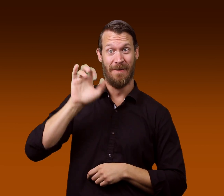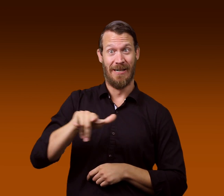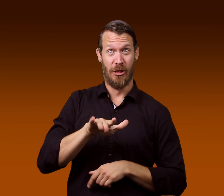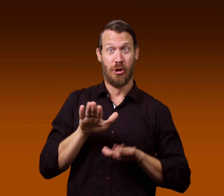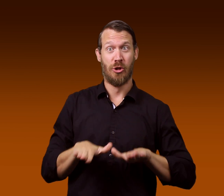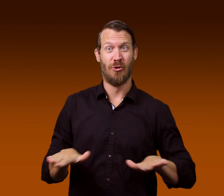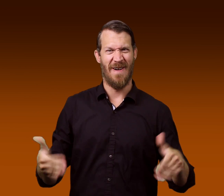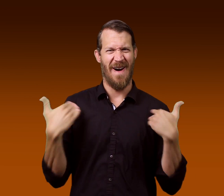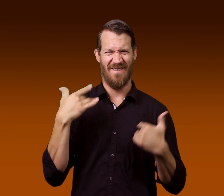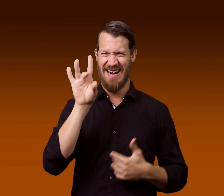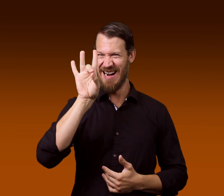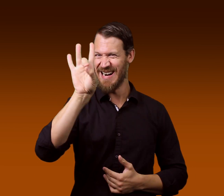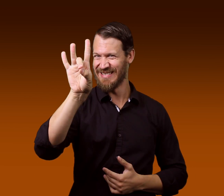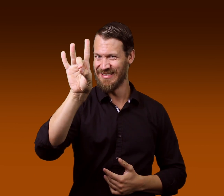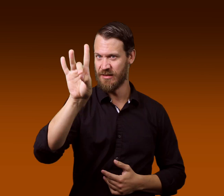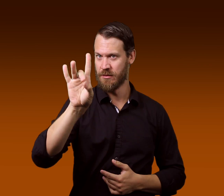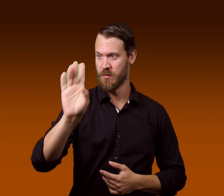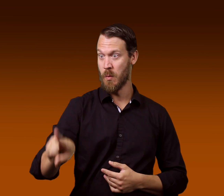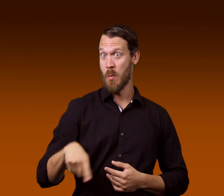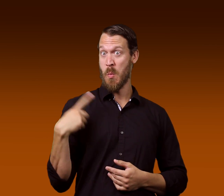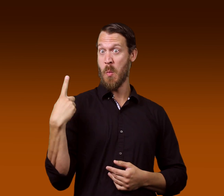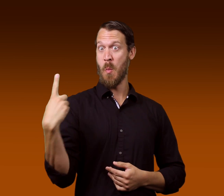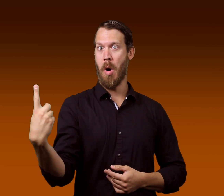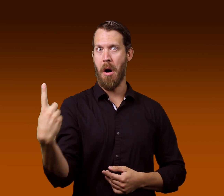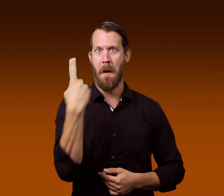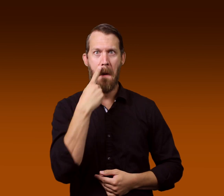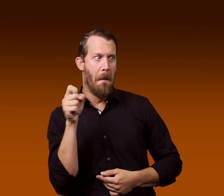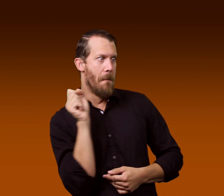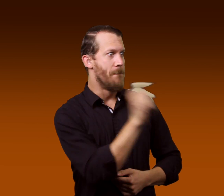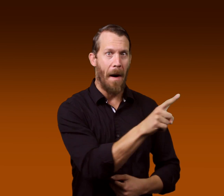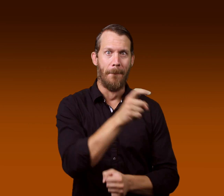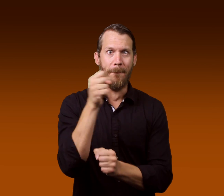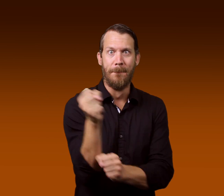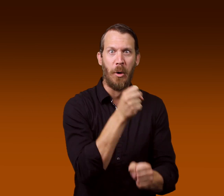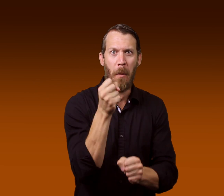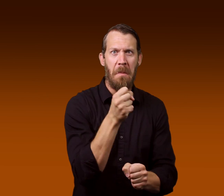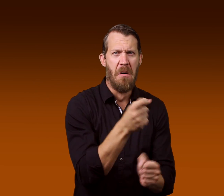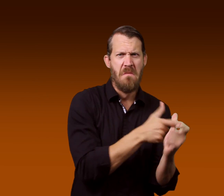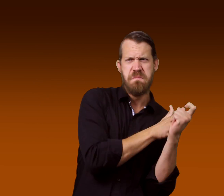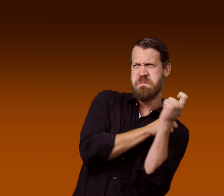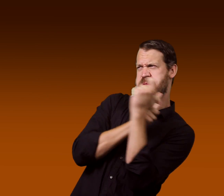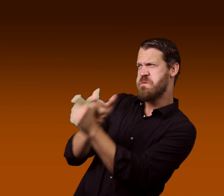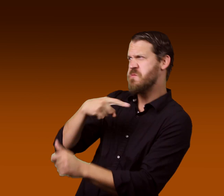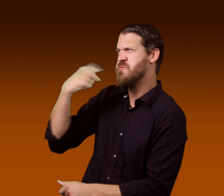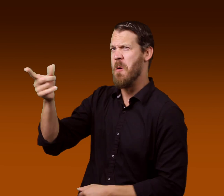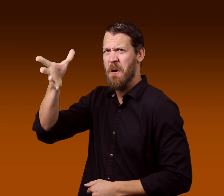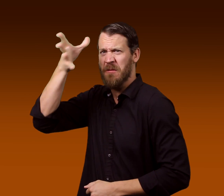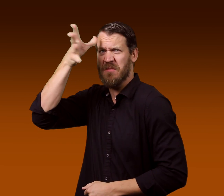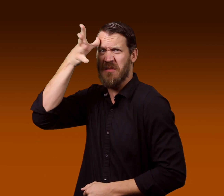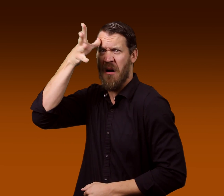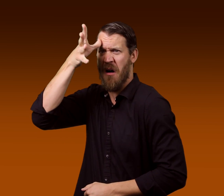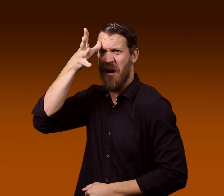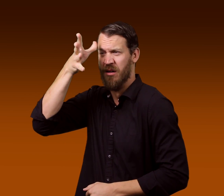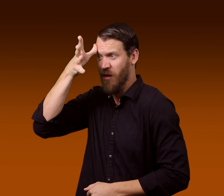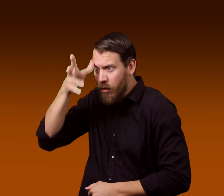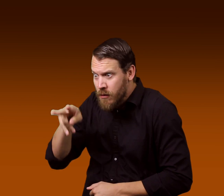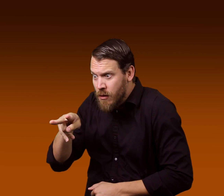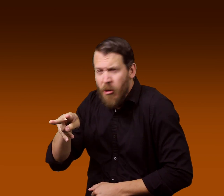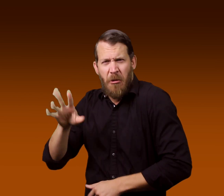It was one of 8 Spivey children who saw the broom first. When the boy told his